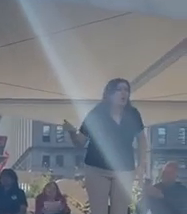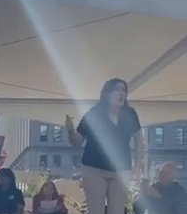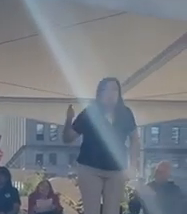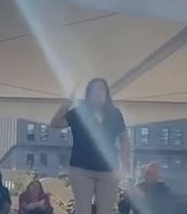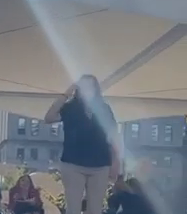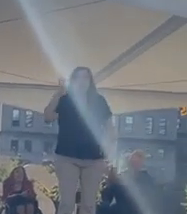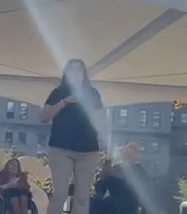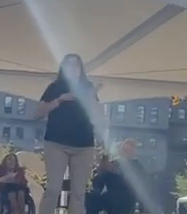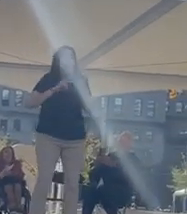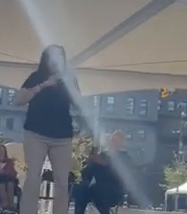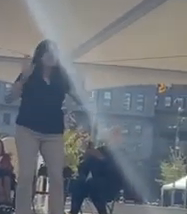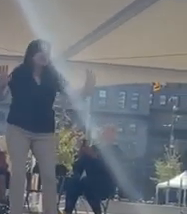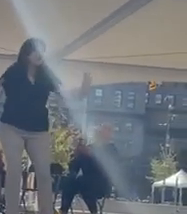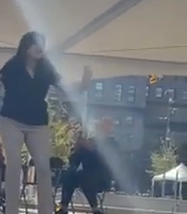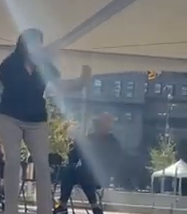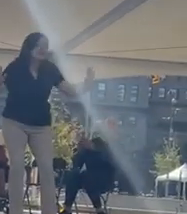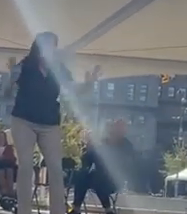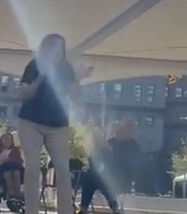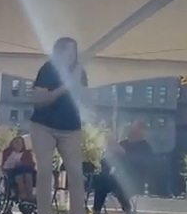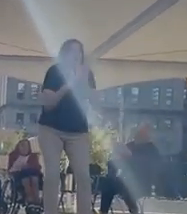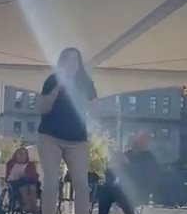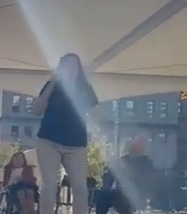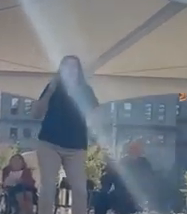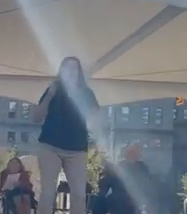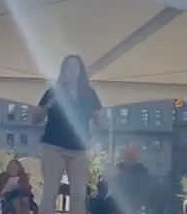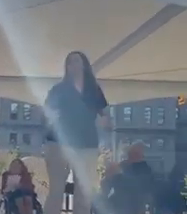know what I'm